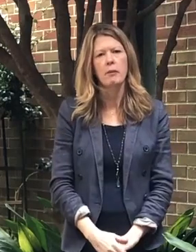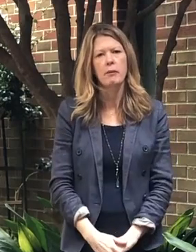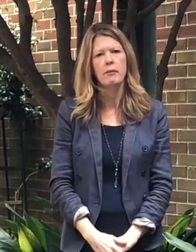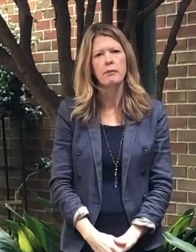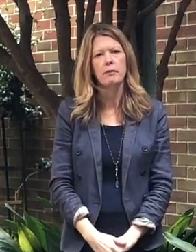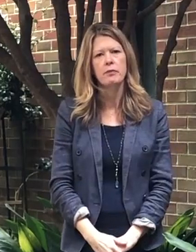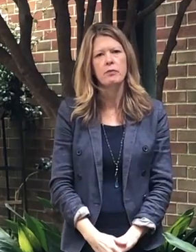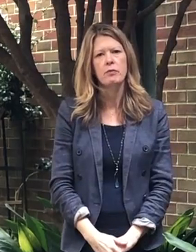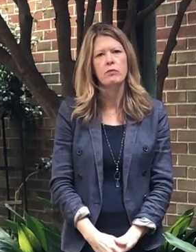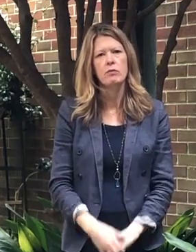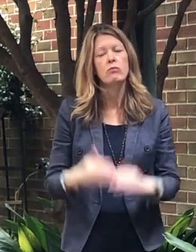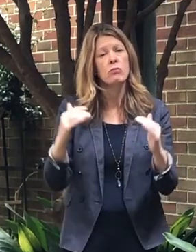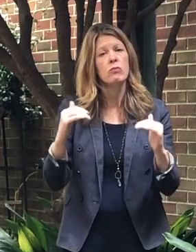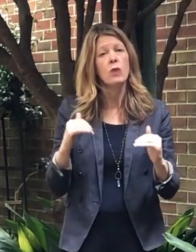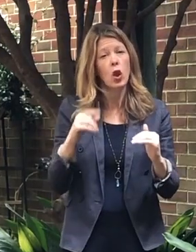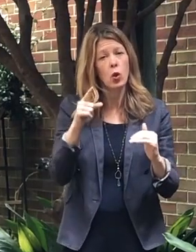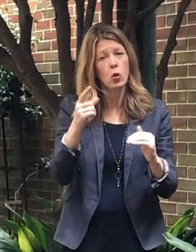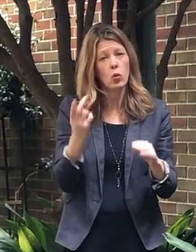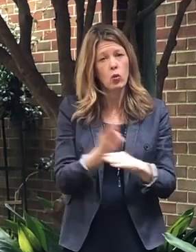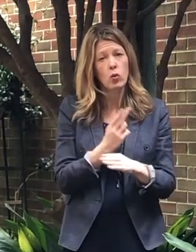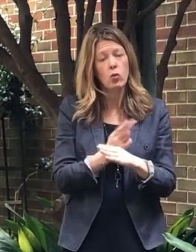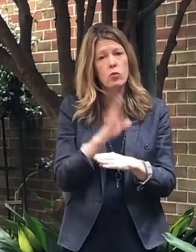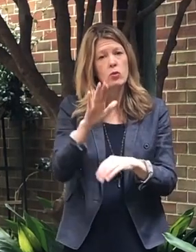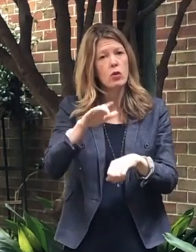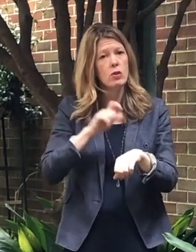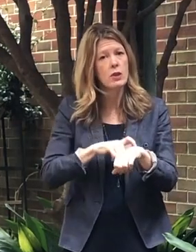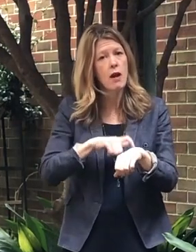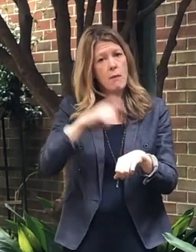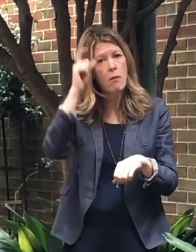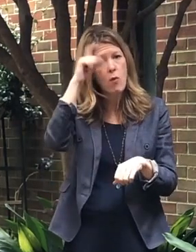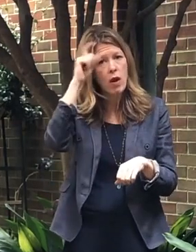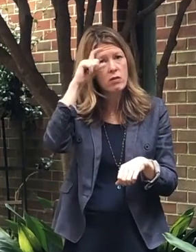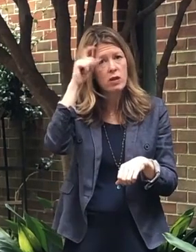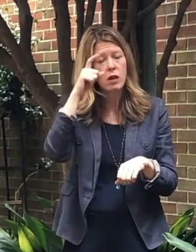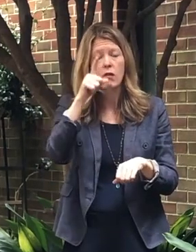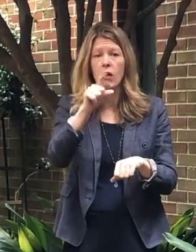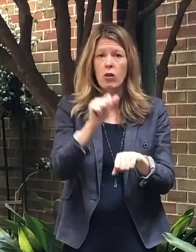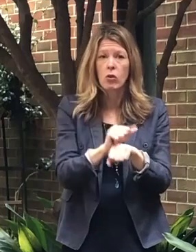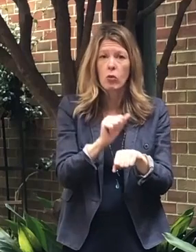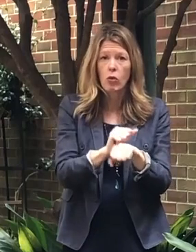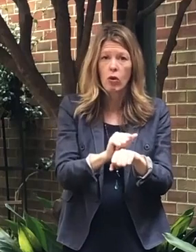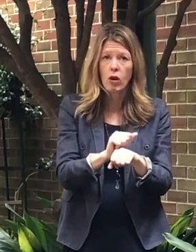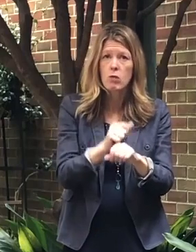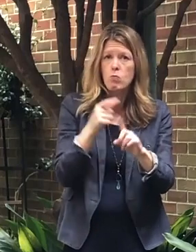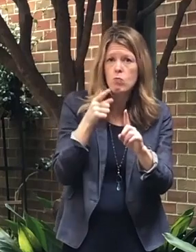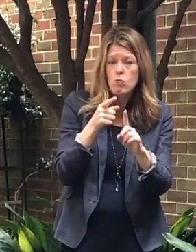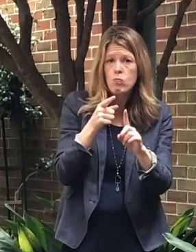Did you use your time wisely, working diligently and honestly?